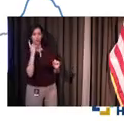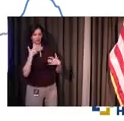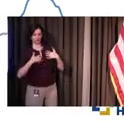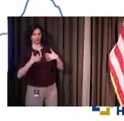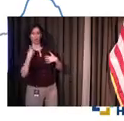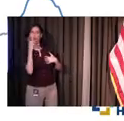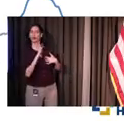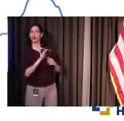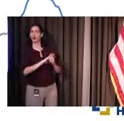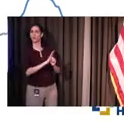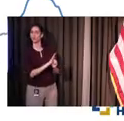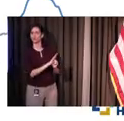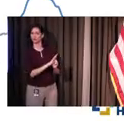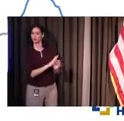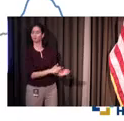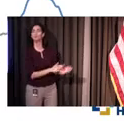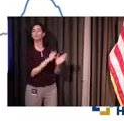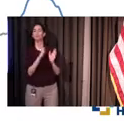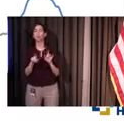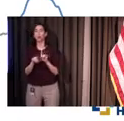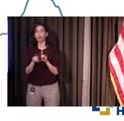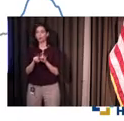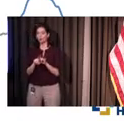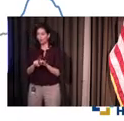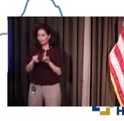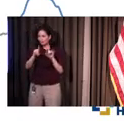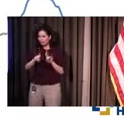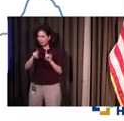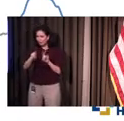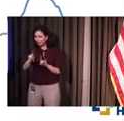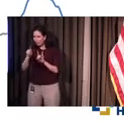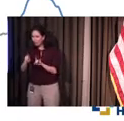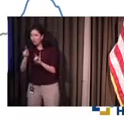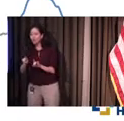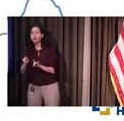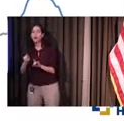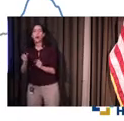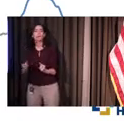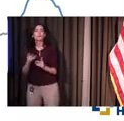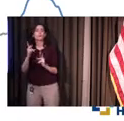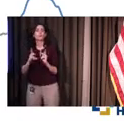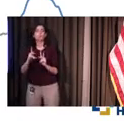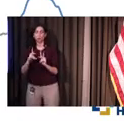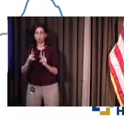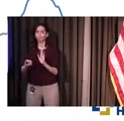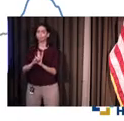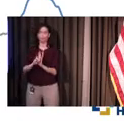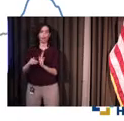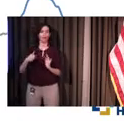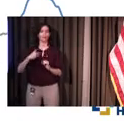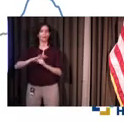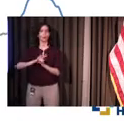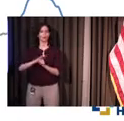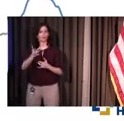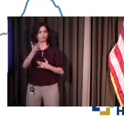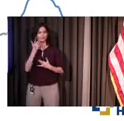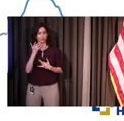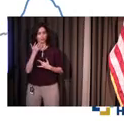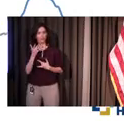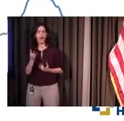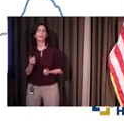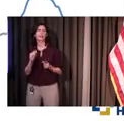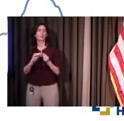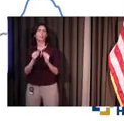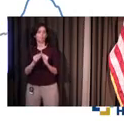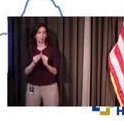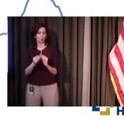at the number of new cases coming in every day, the number of new tests that are positive and unique individuals that get reported